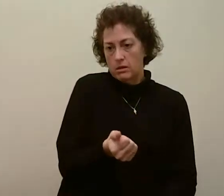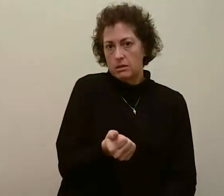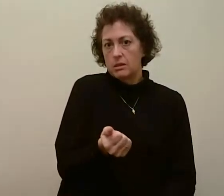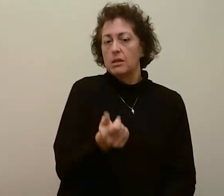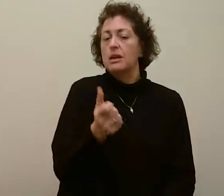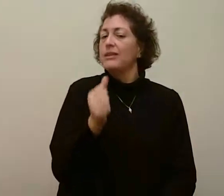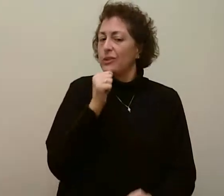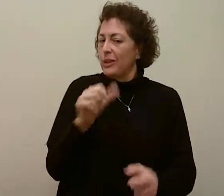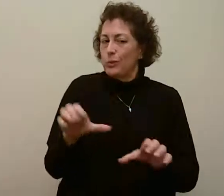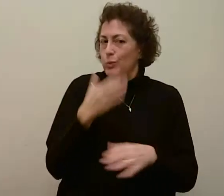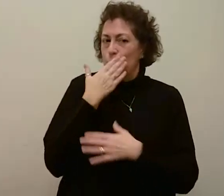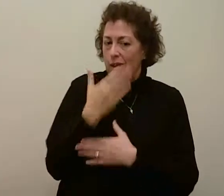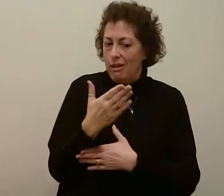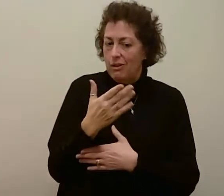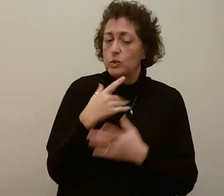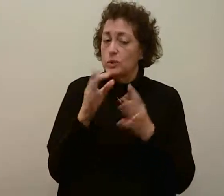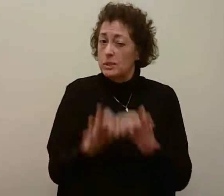have going into this field.